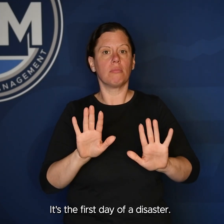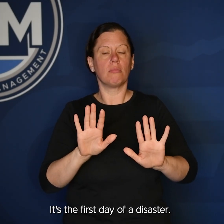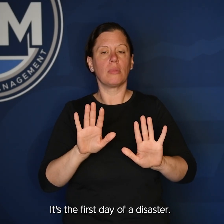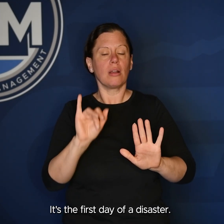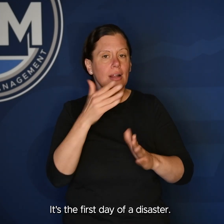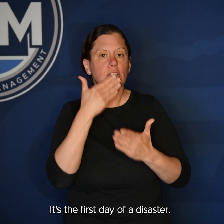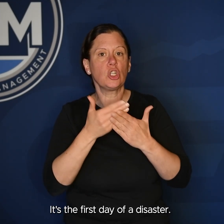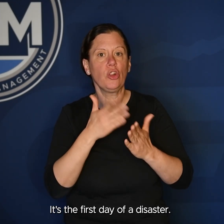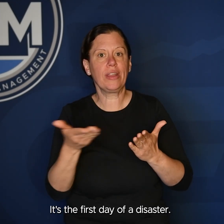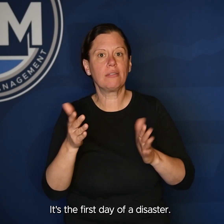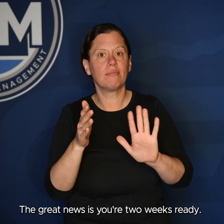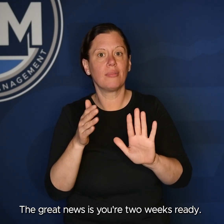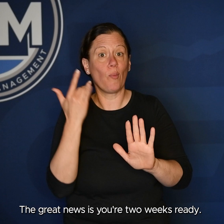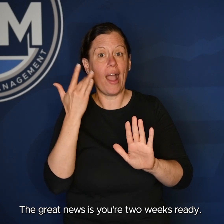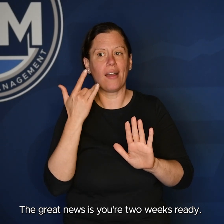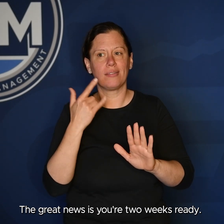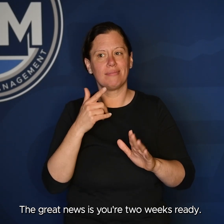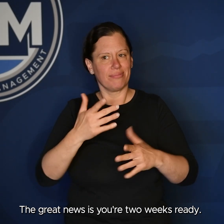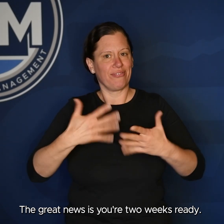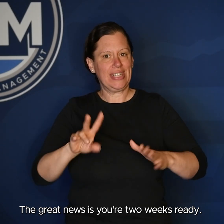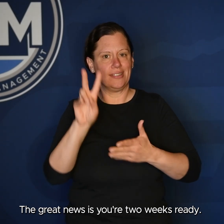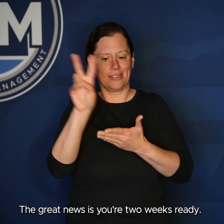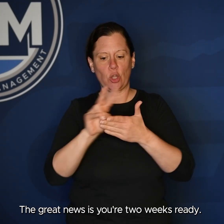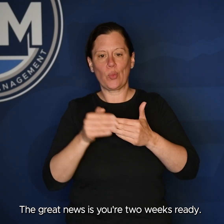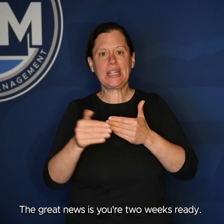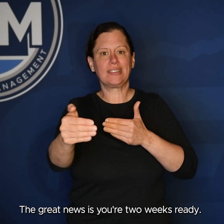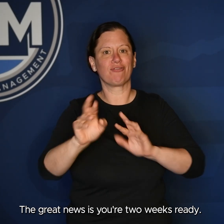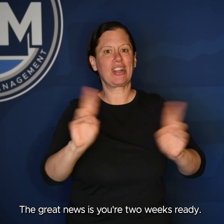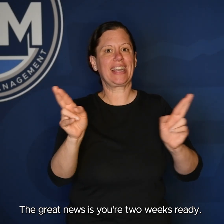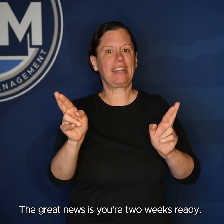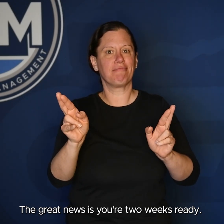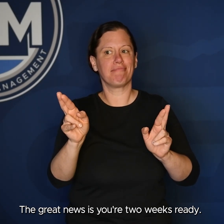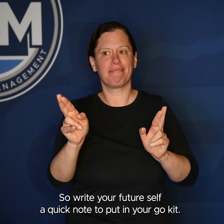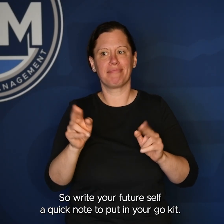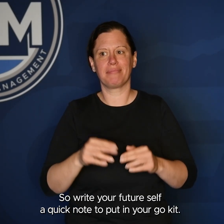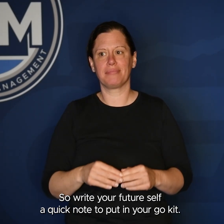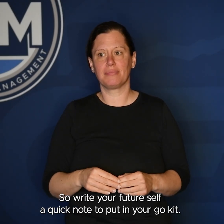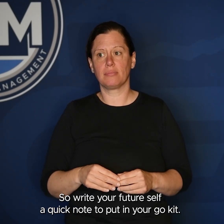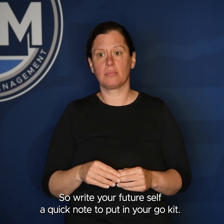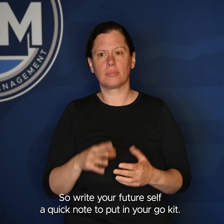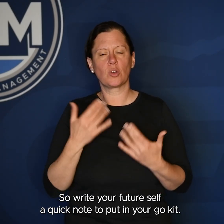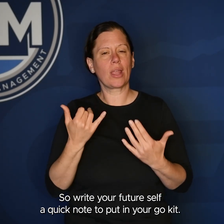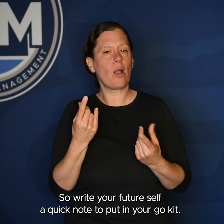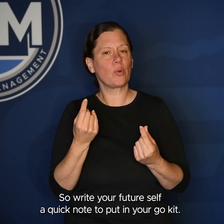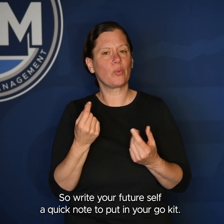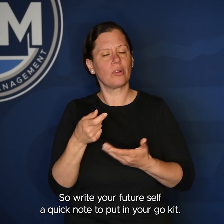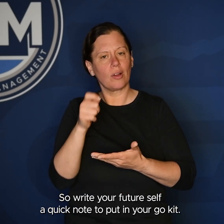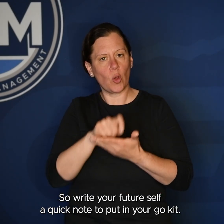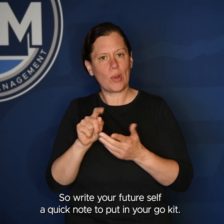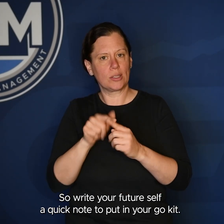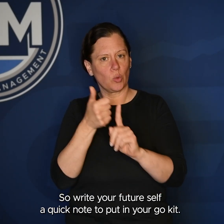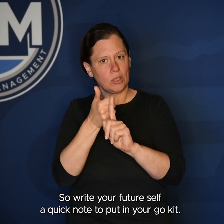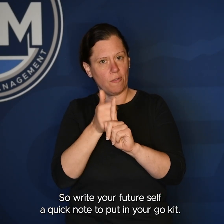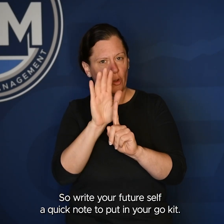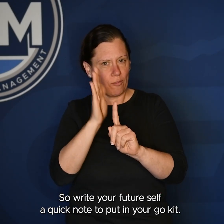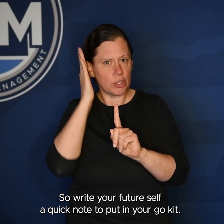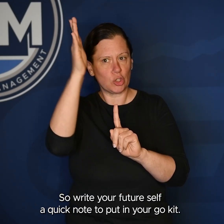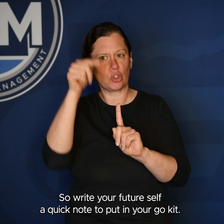disaster. The great news is you're 2 weeks ready. So write your future self a quick note to put in your Go